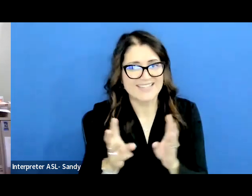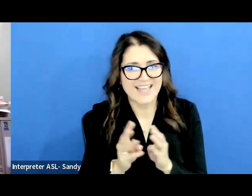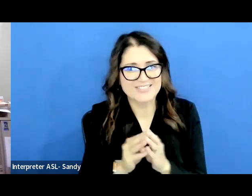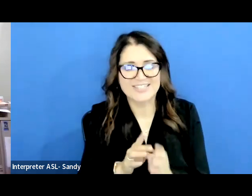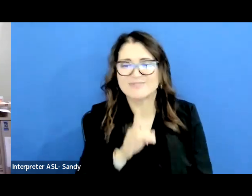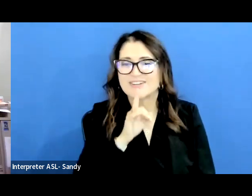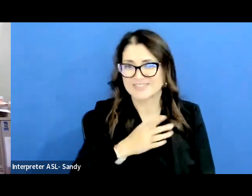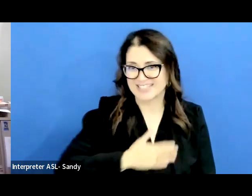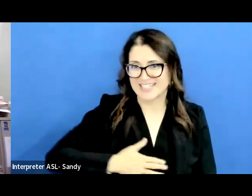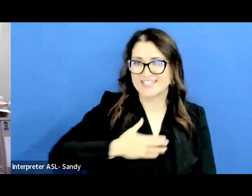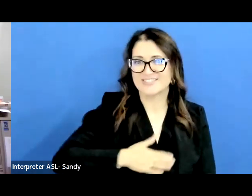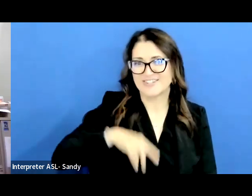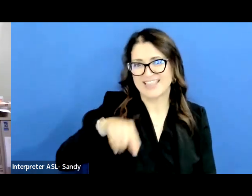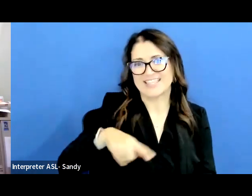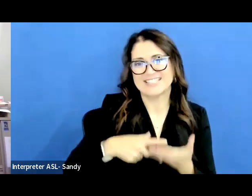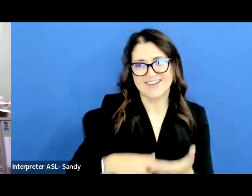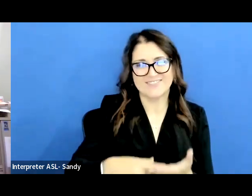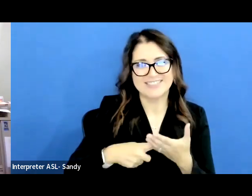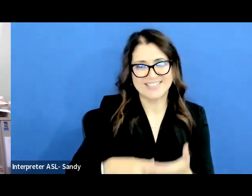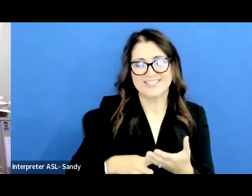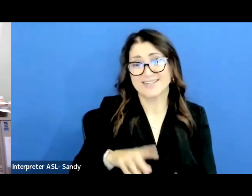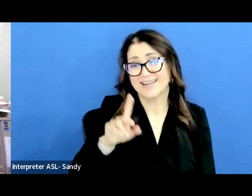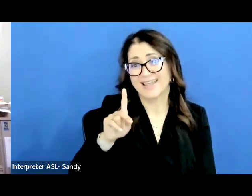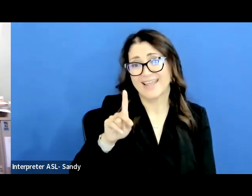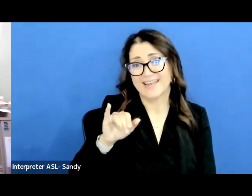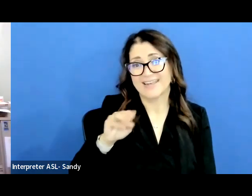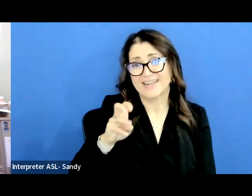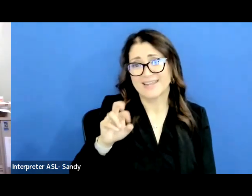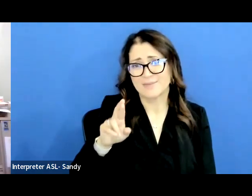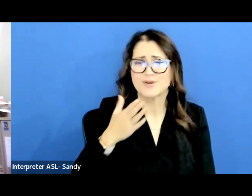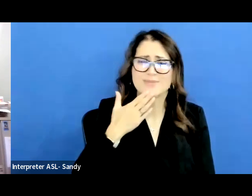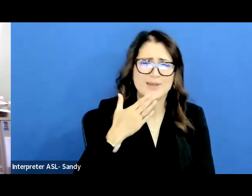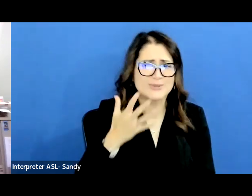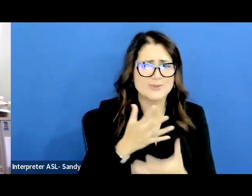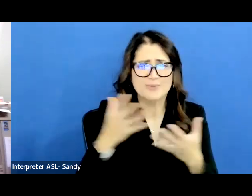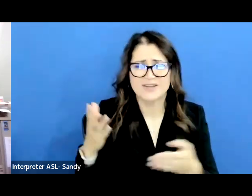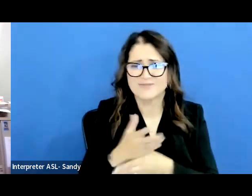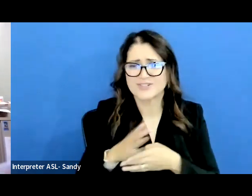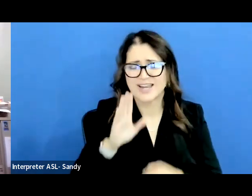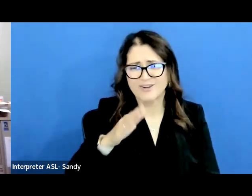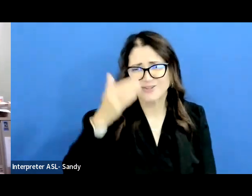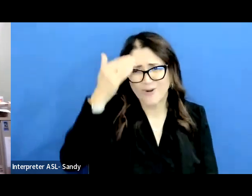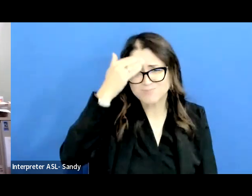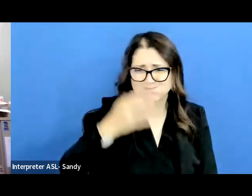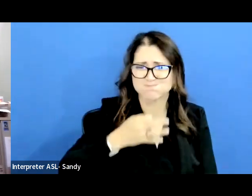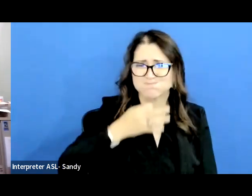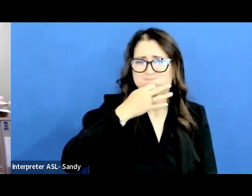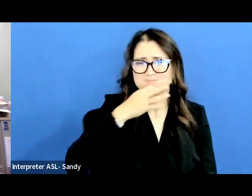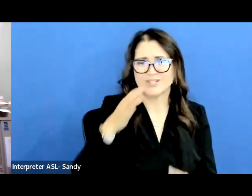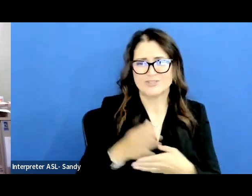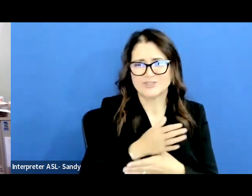really enjoyed this conversation. And Kimber, thank you so much for sharing your knowledge and expertise with us